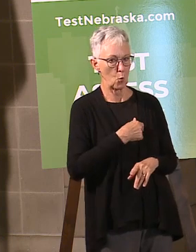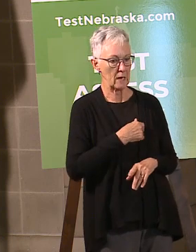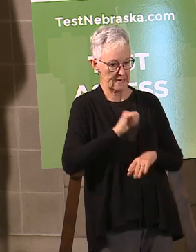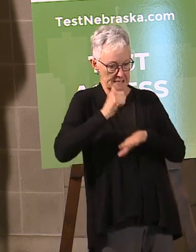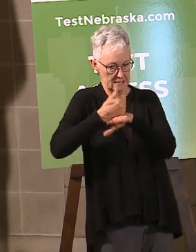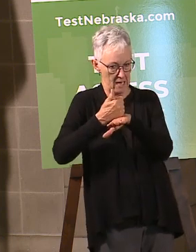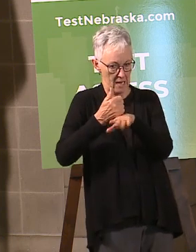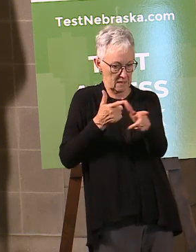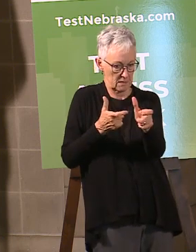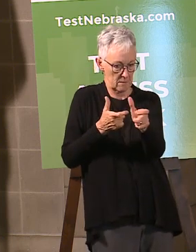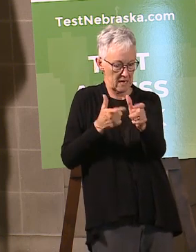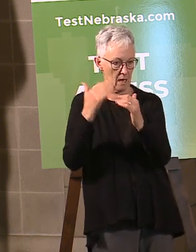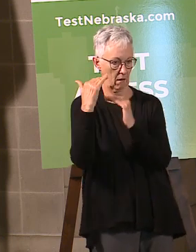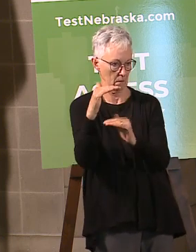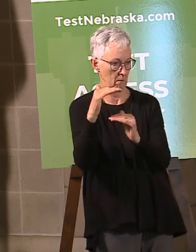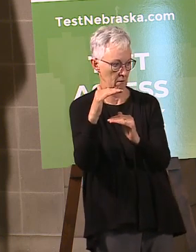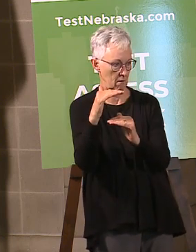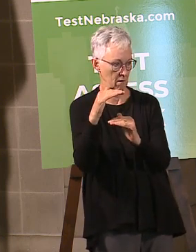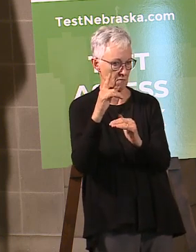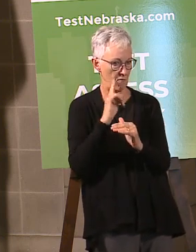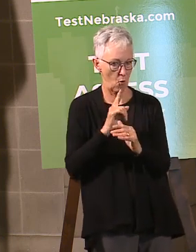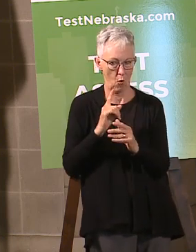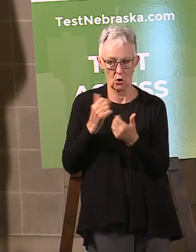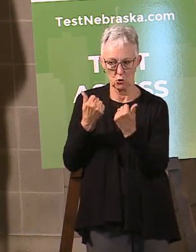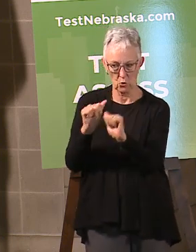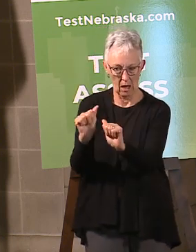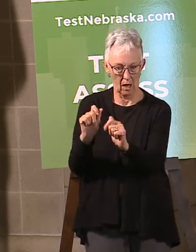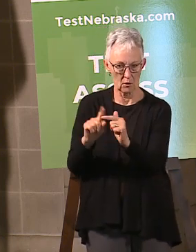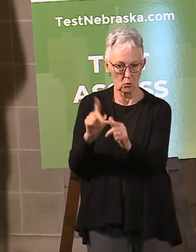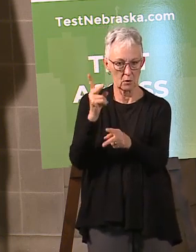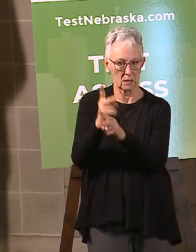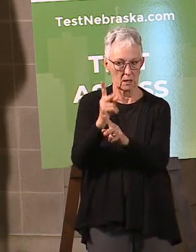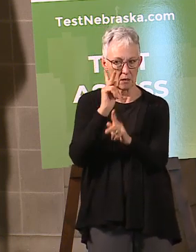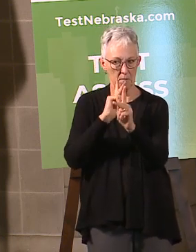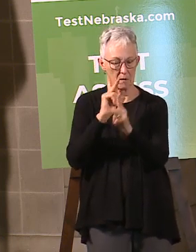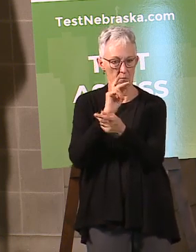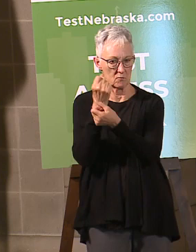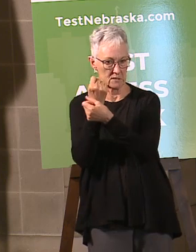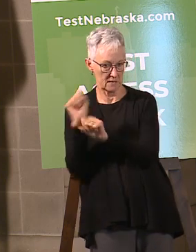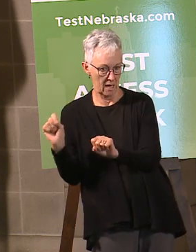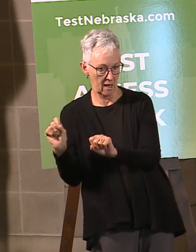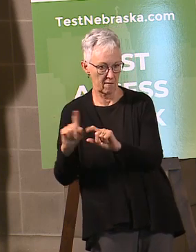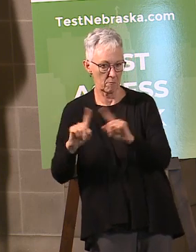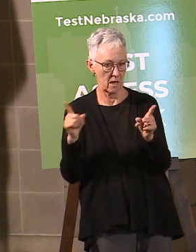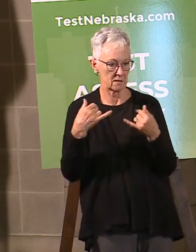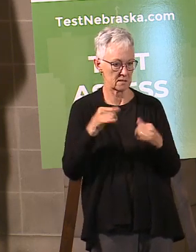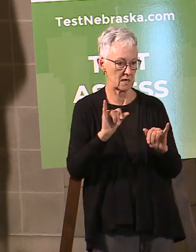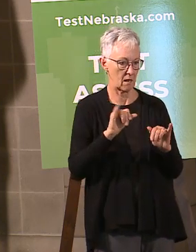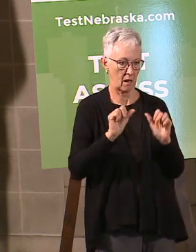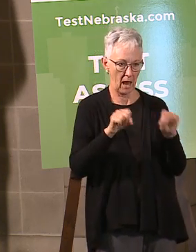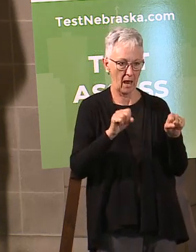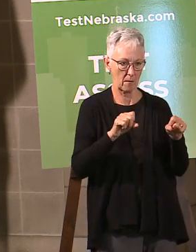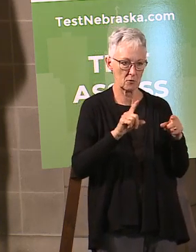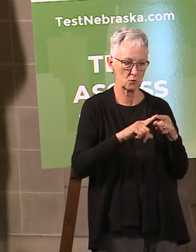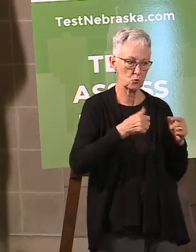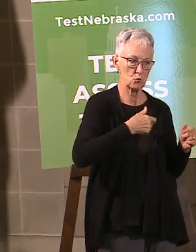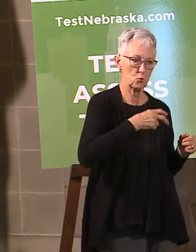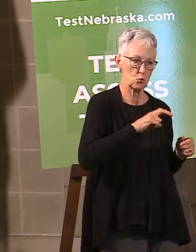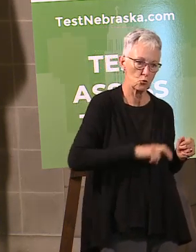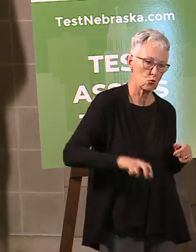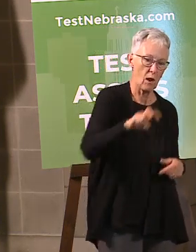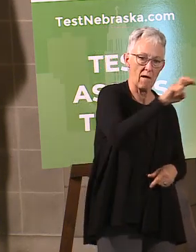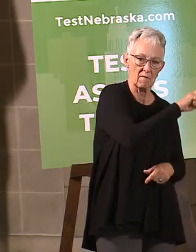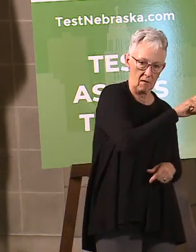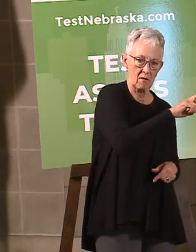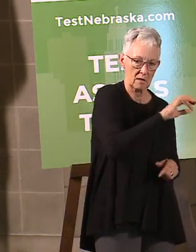allow people to be able to go back to a more normal life and still preserve the healthcare system. I think about